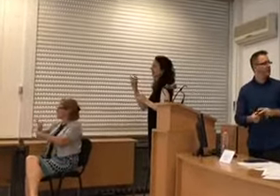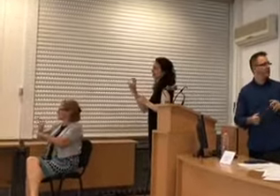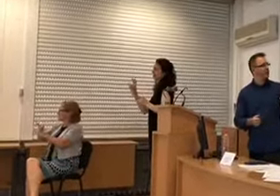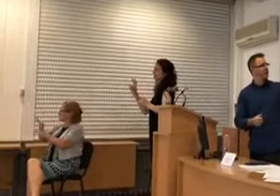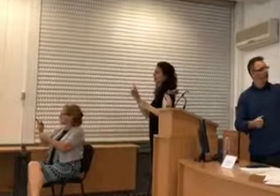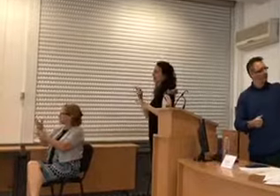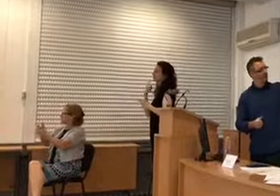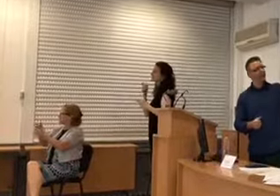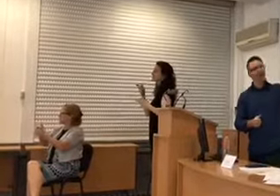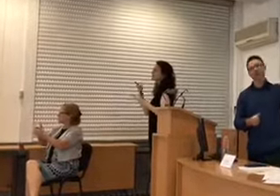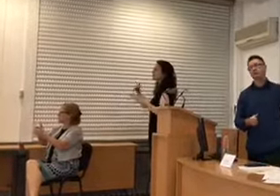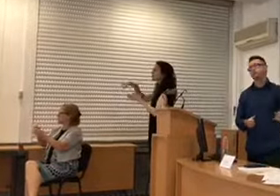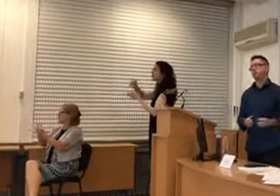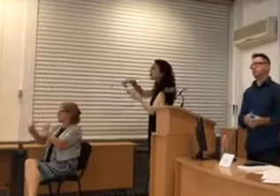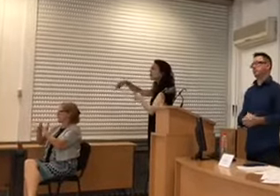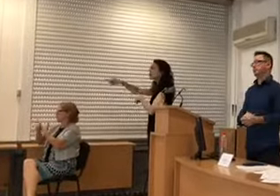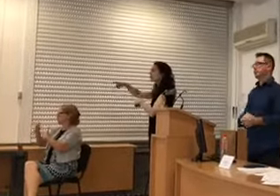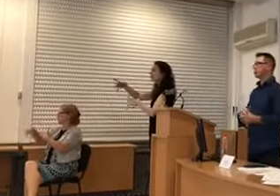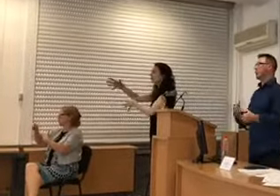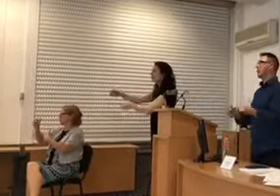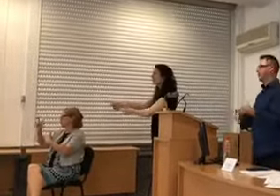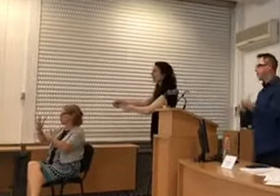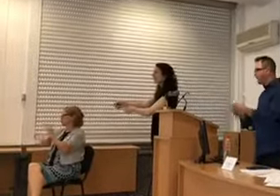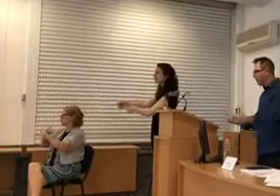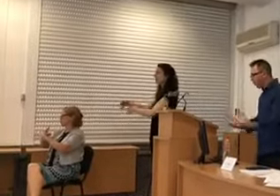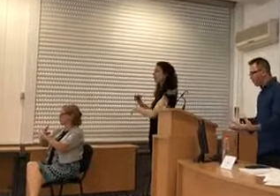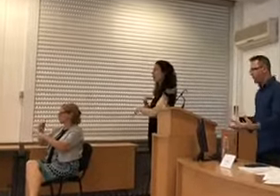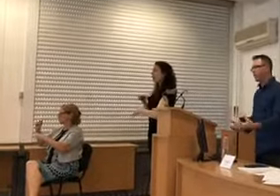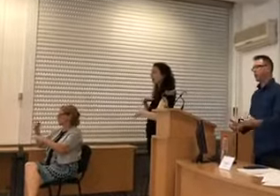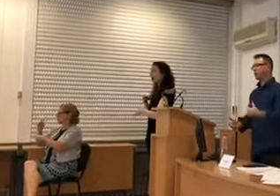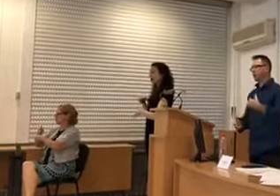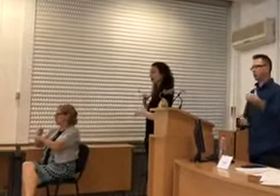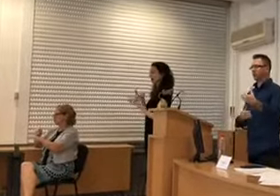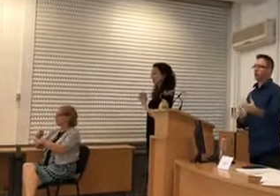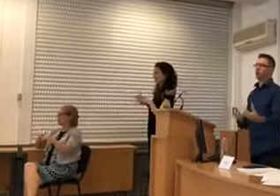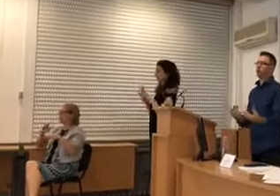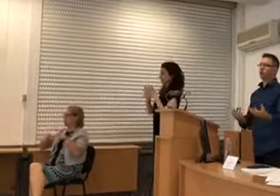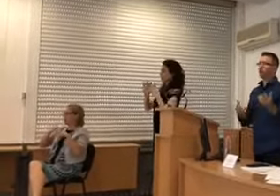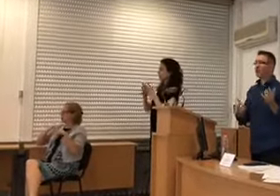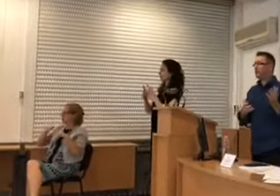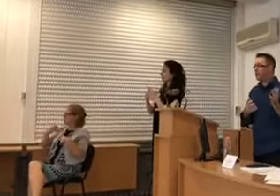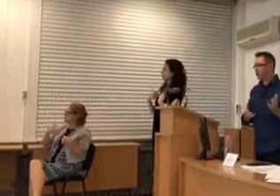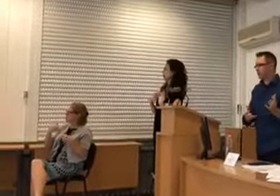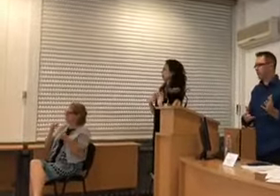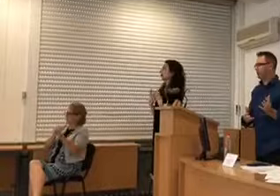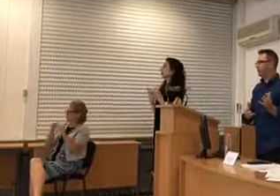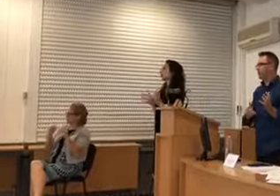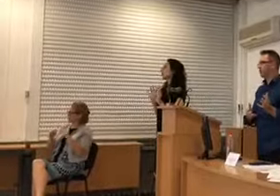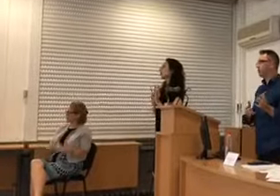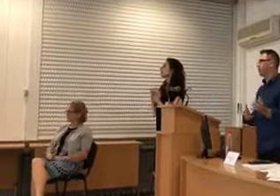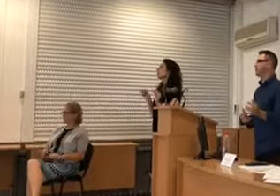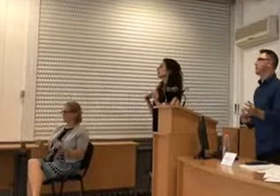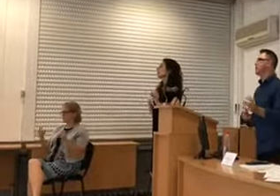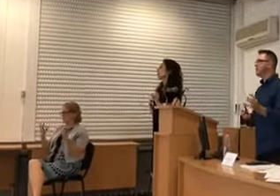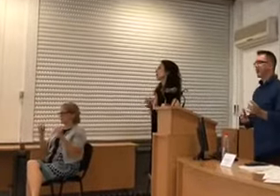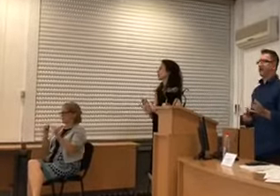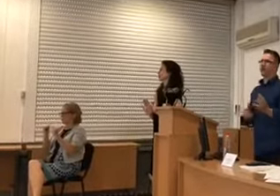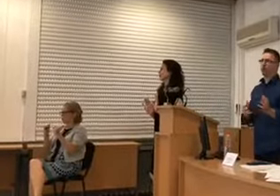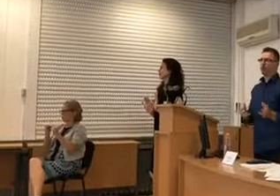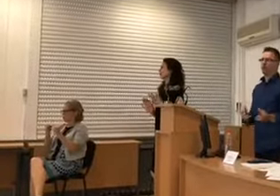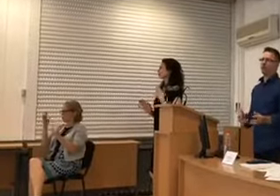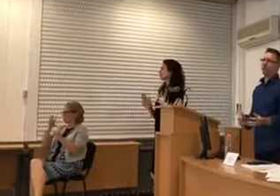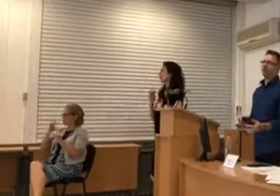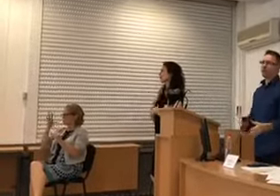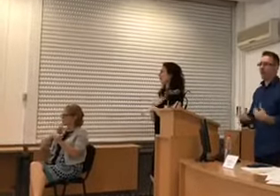monetization of sex work, rather than those who are online. So many more men